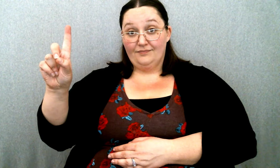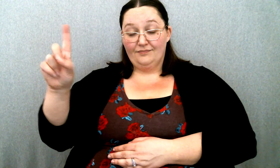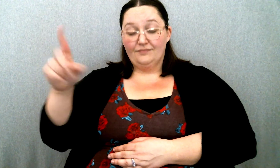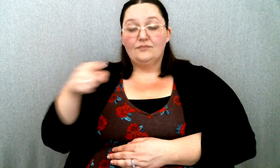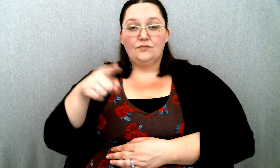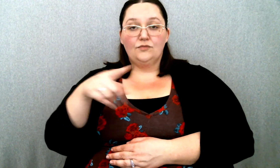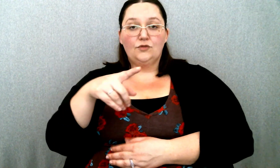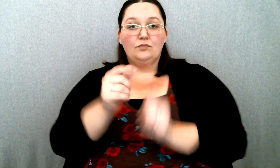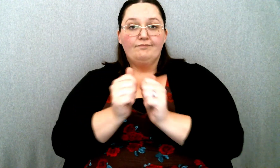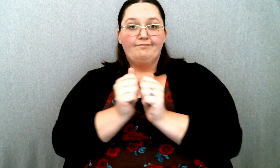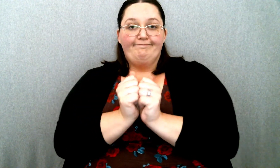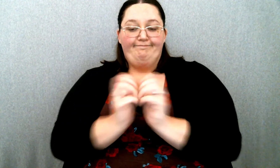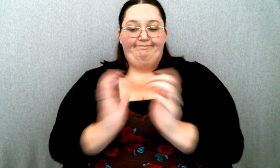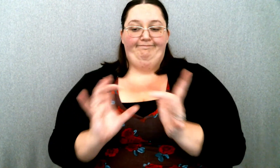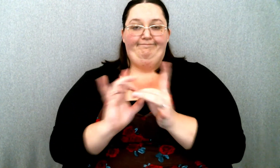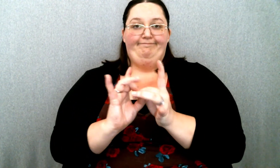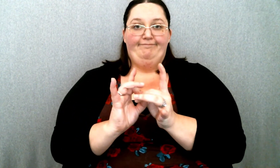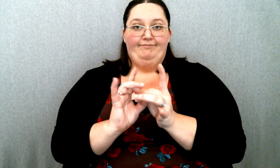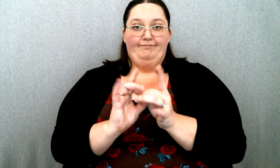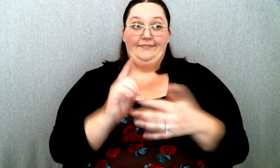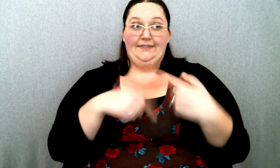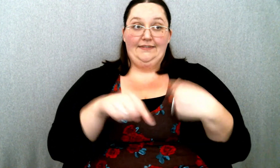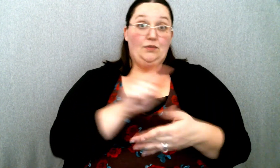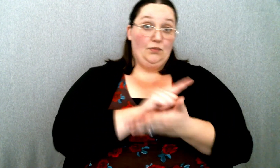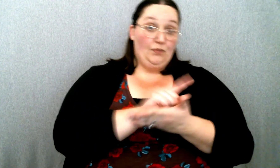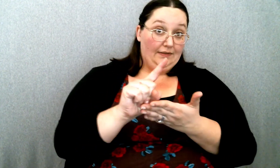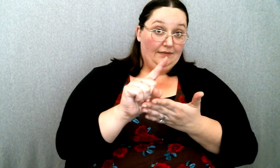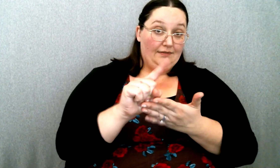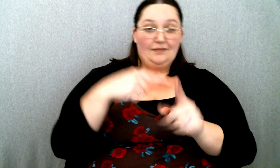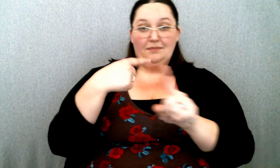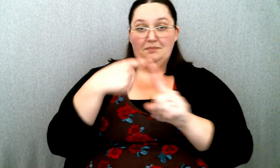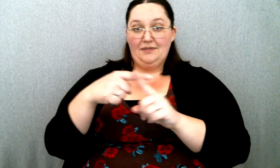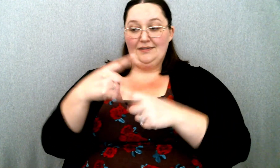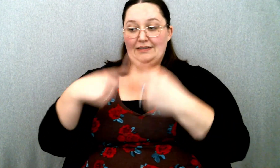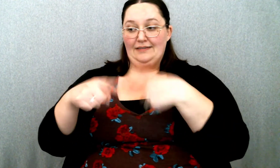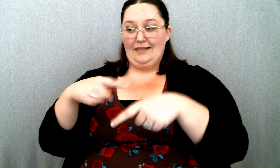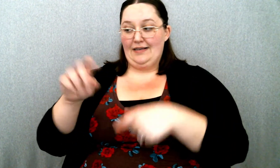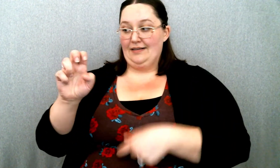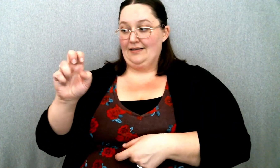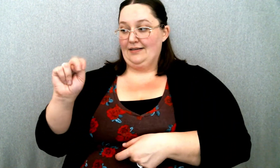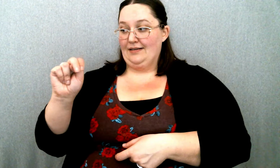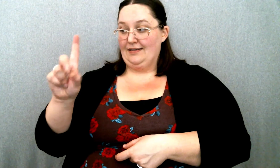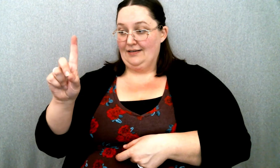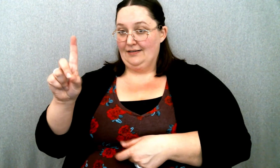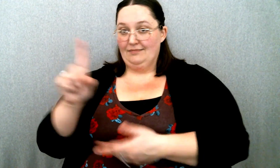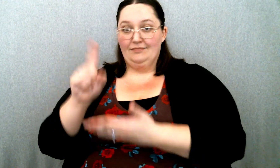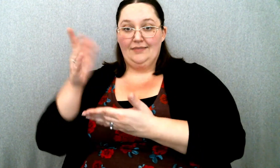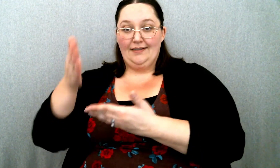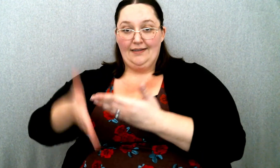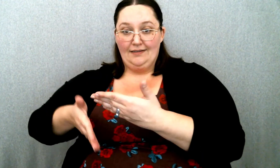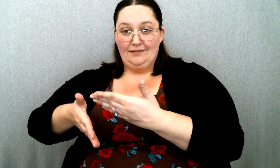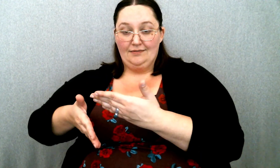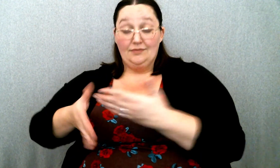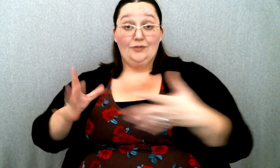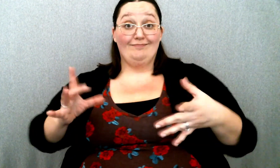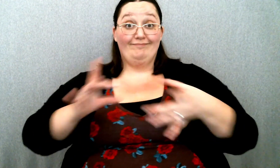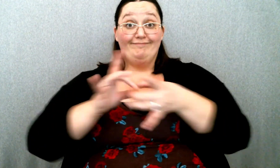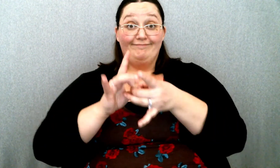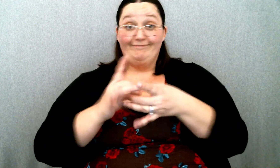The sign weekend, you are going to combine the sign week and the sign end. All right?